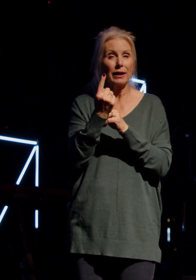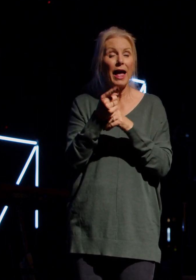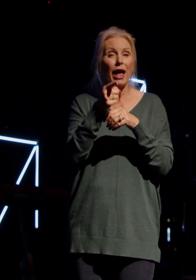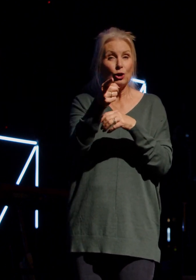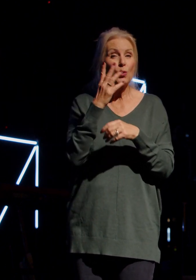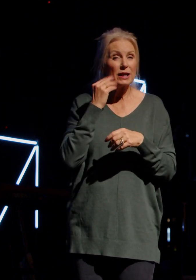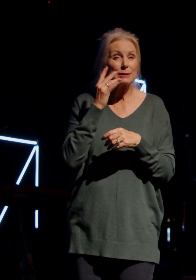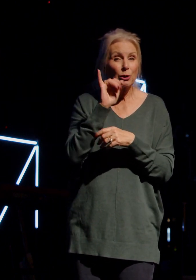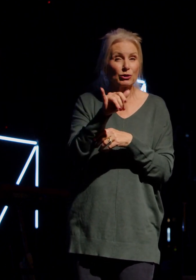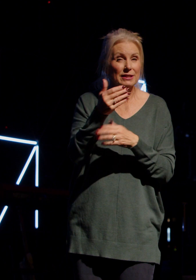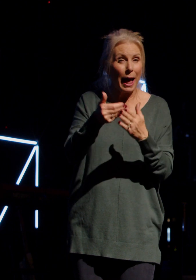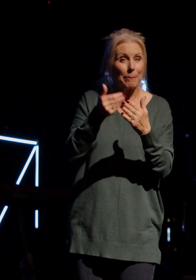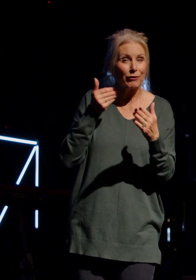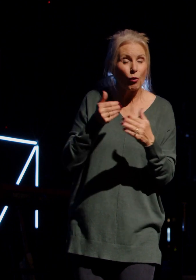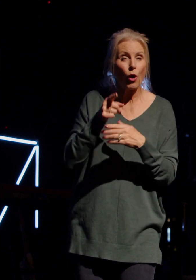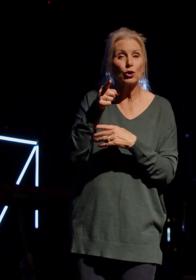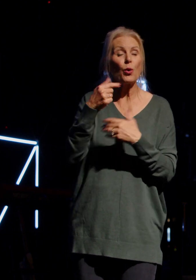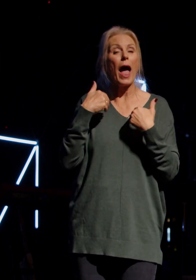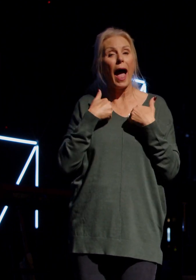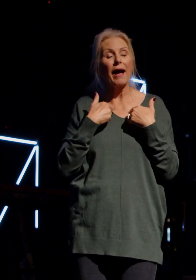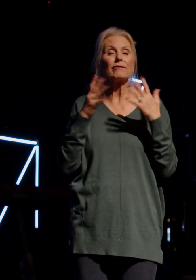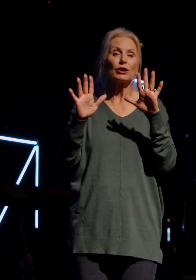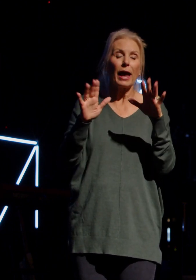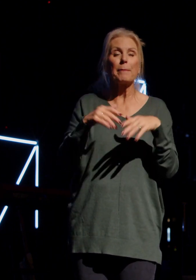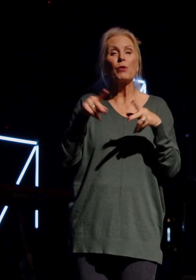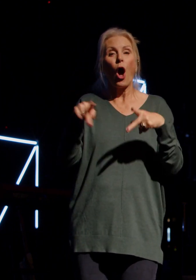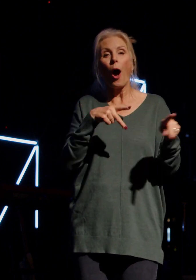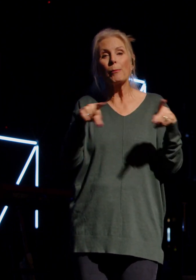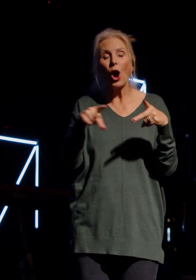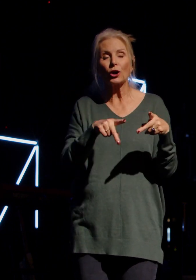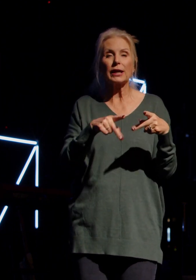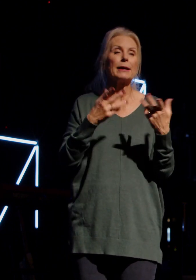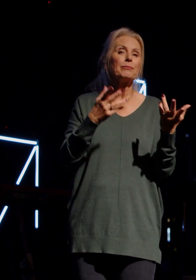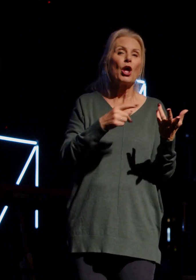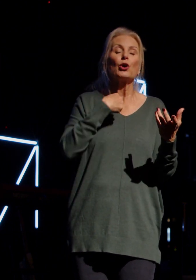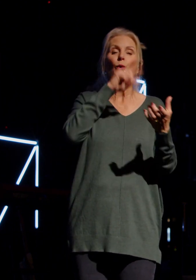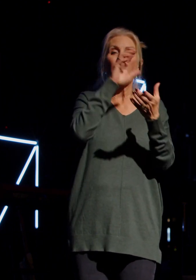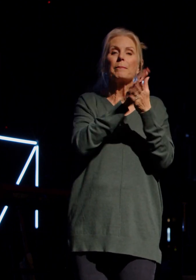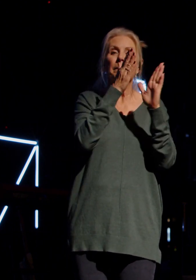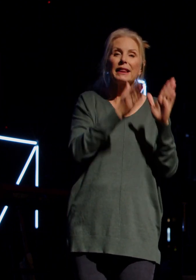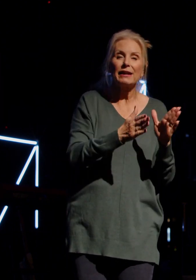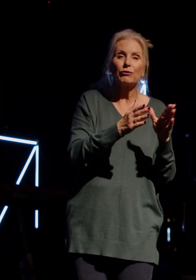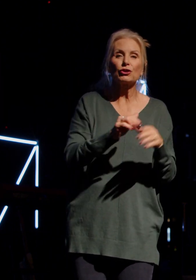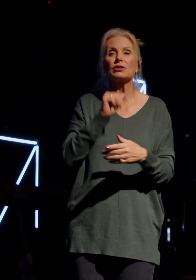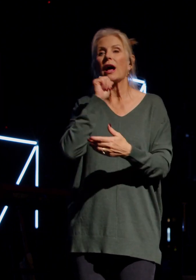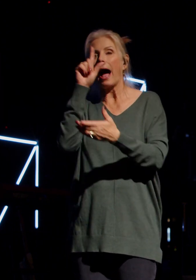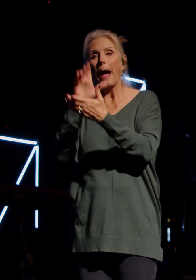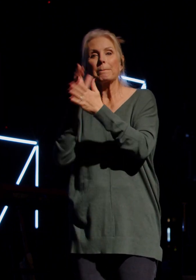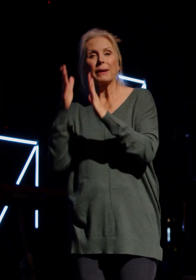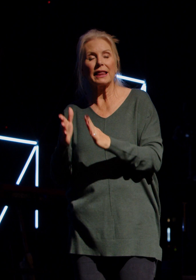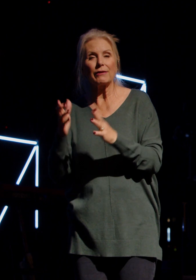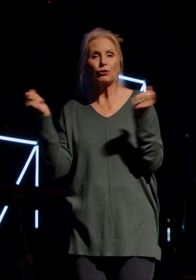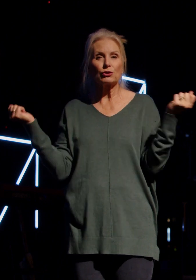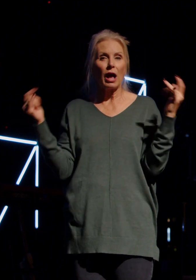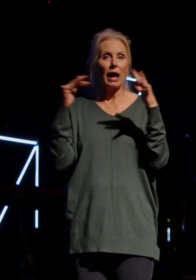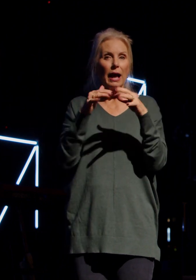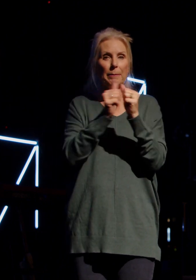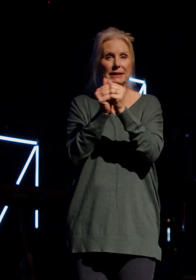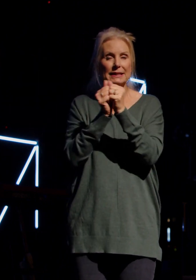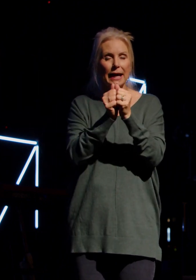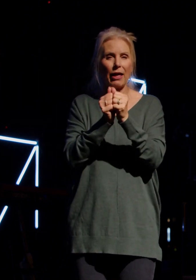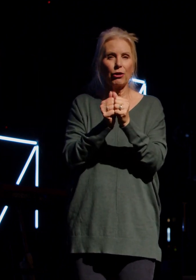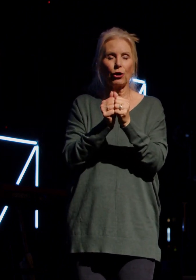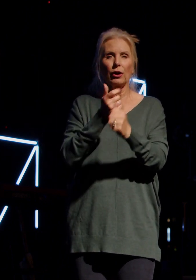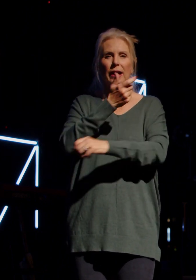experience before, where you have your believing friends and your unbelieving friends coming together in the same place, and you're